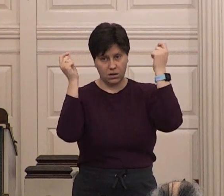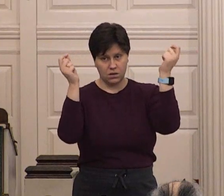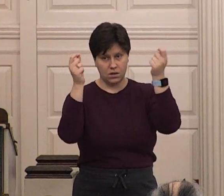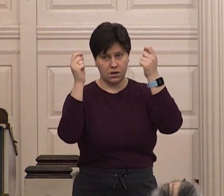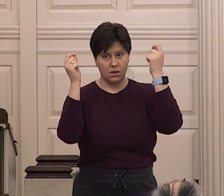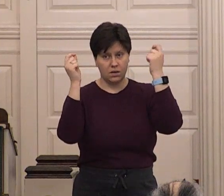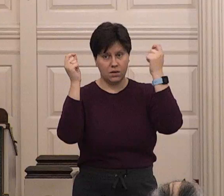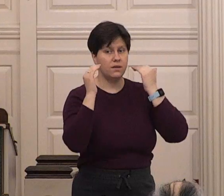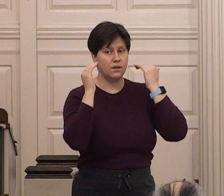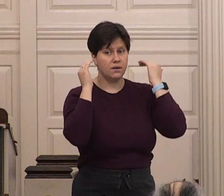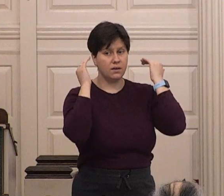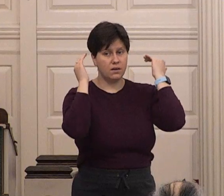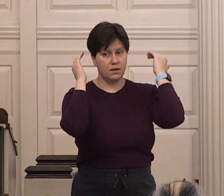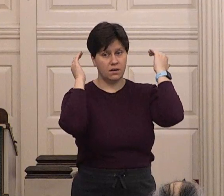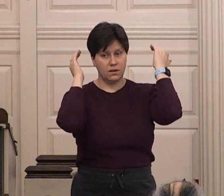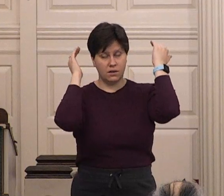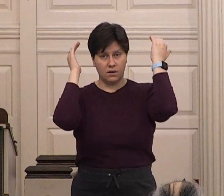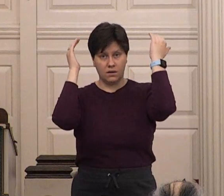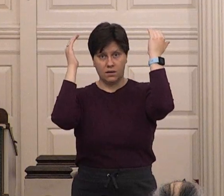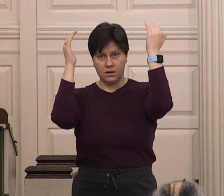Hosanna in the